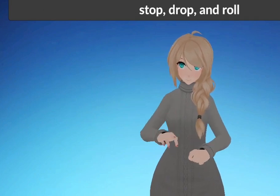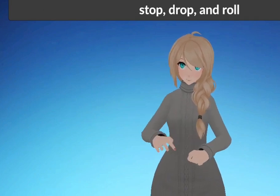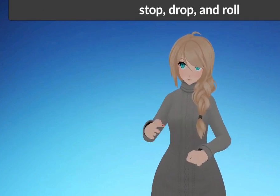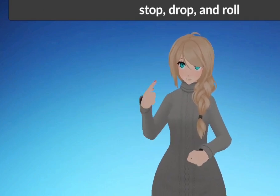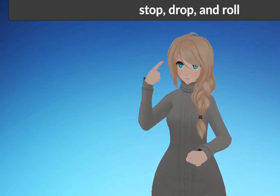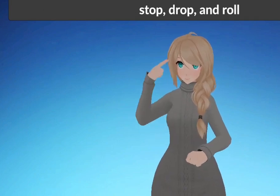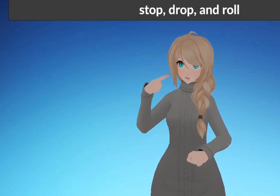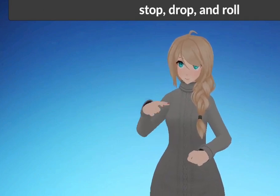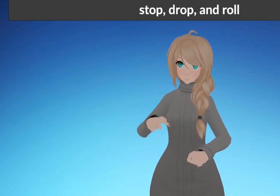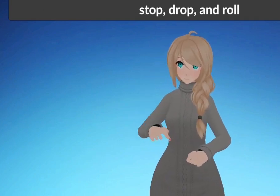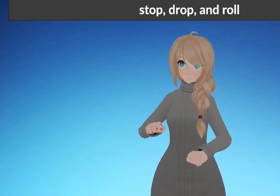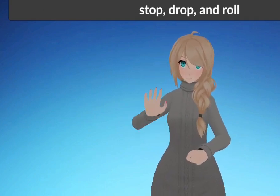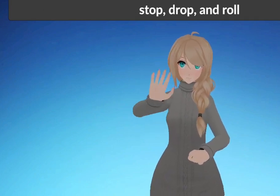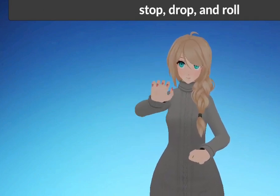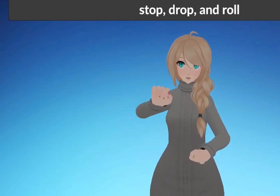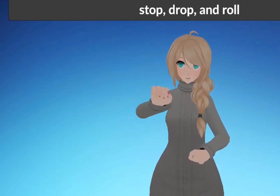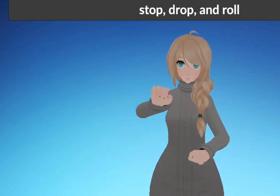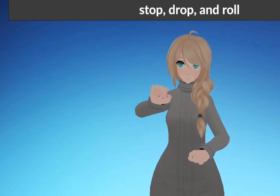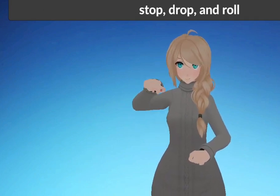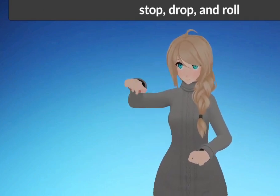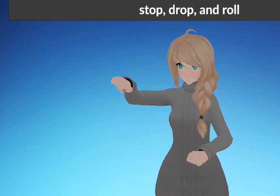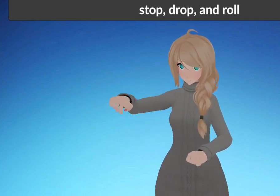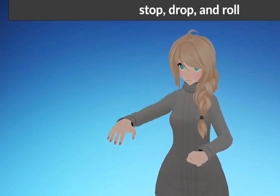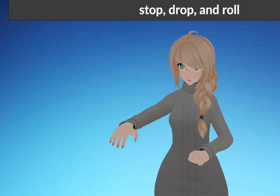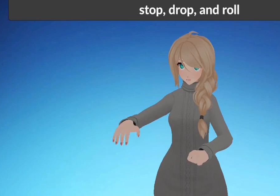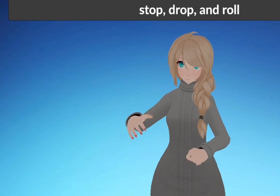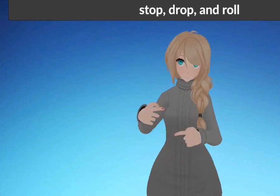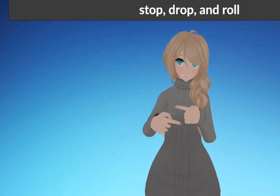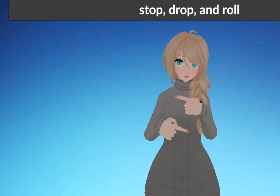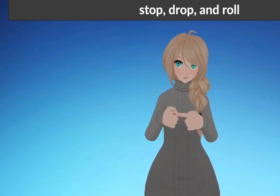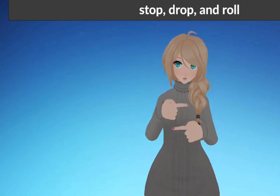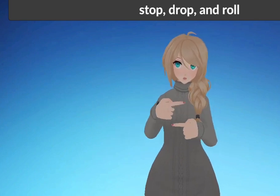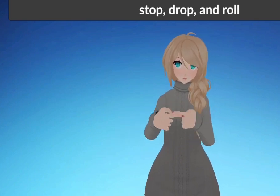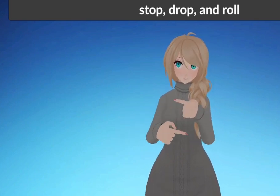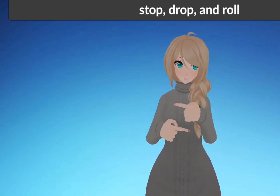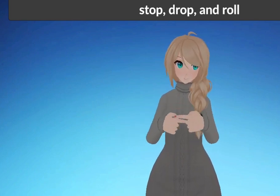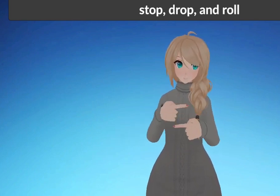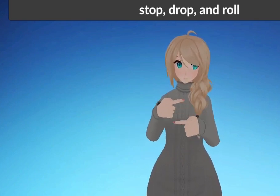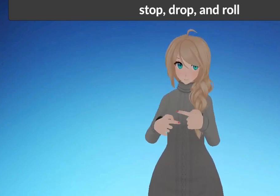So remember, stop, drop, and roll.